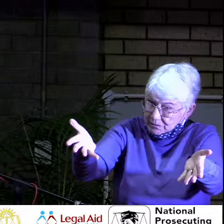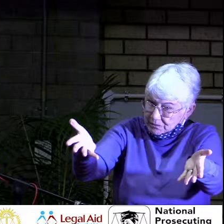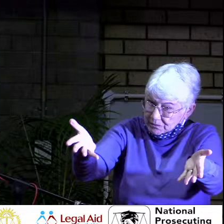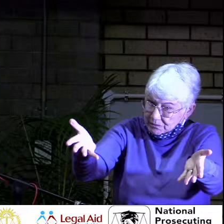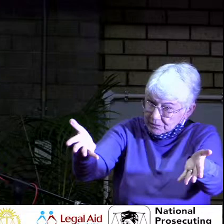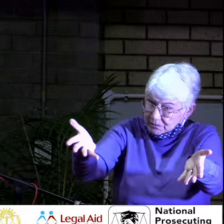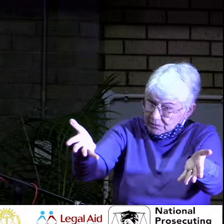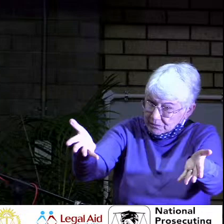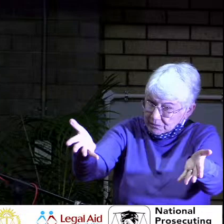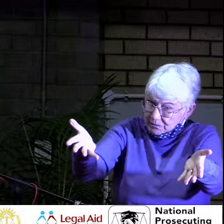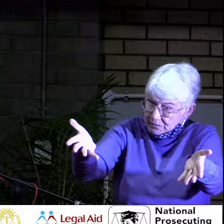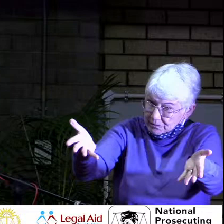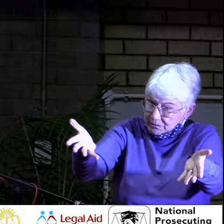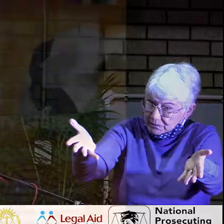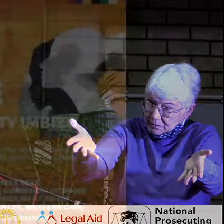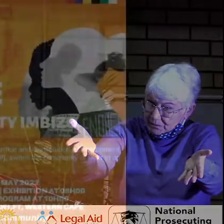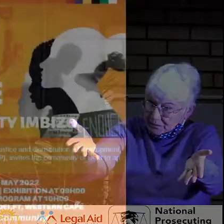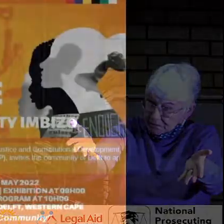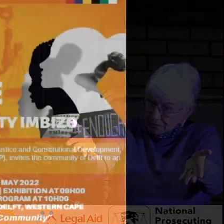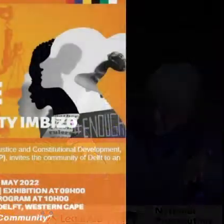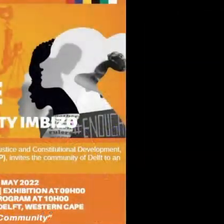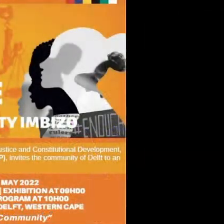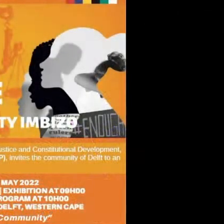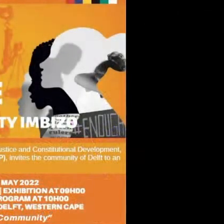model is geared up